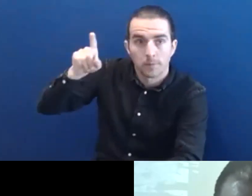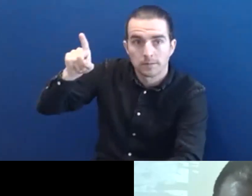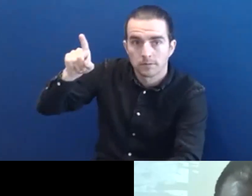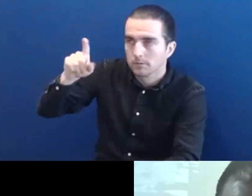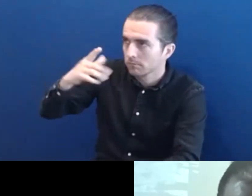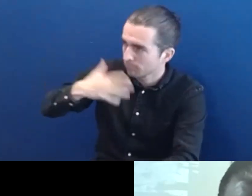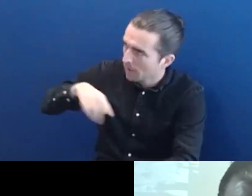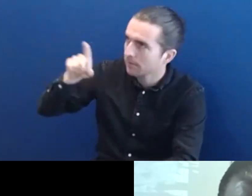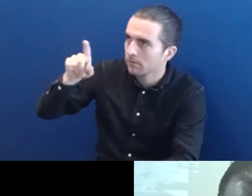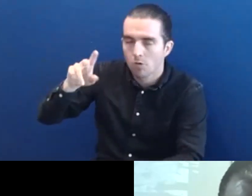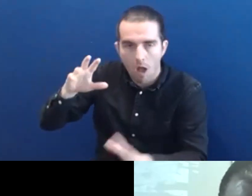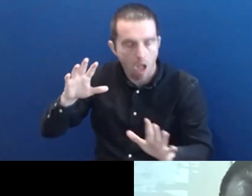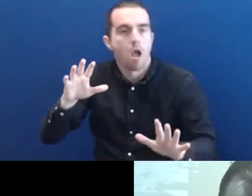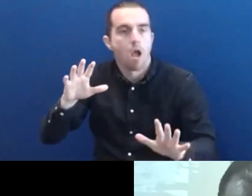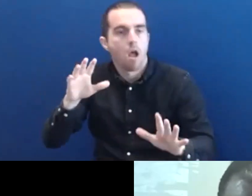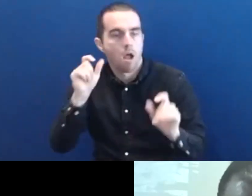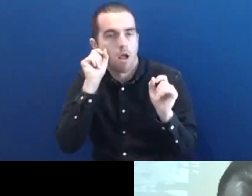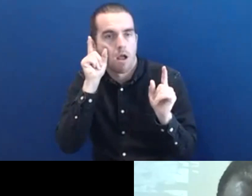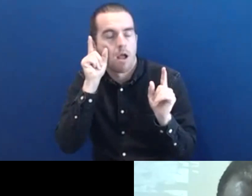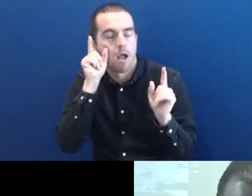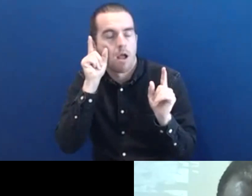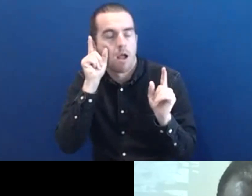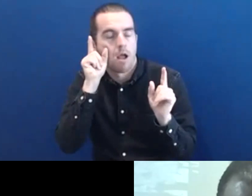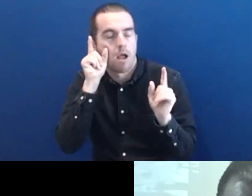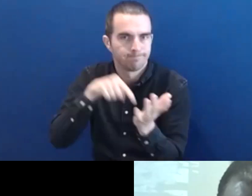citizen in South Sudan.